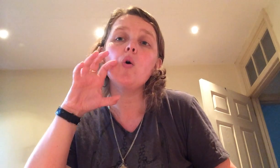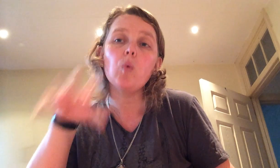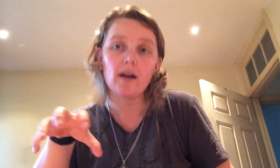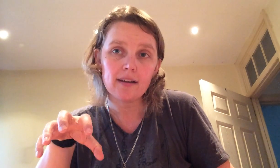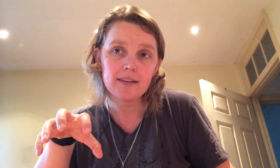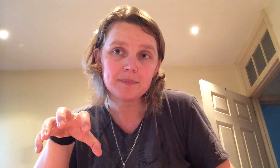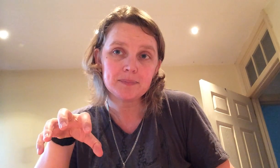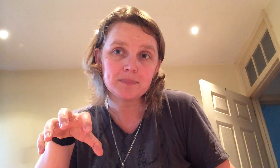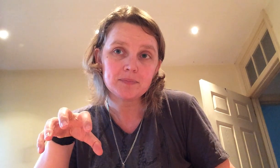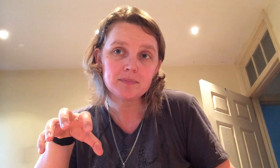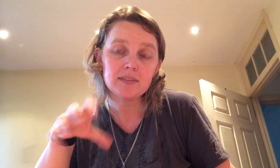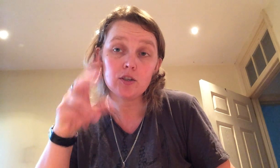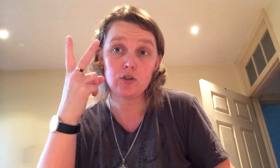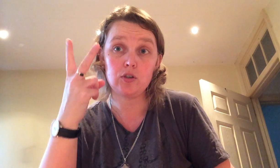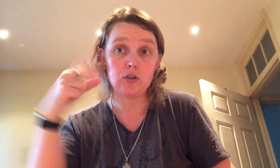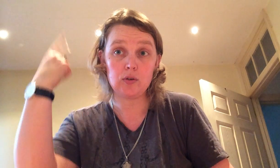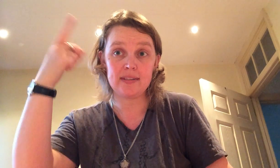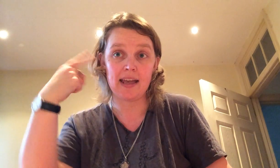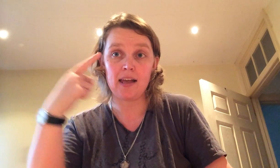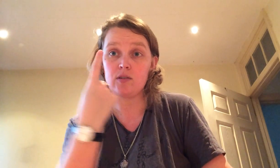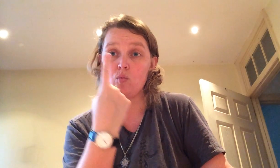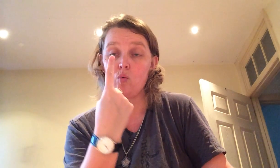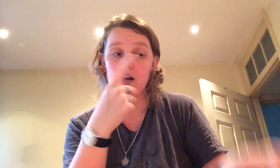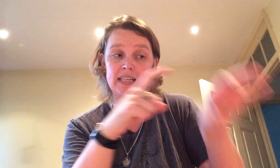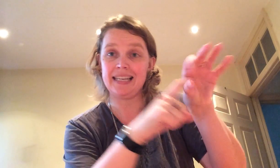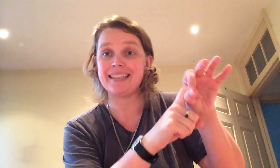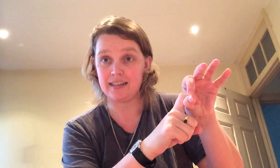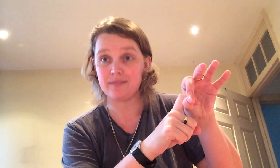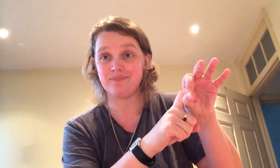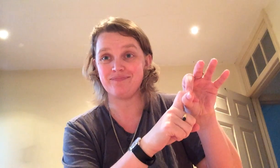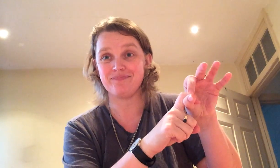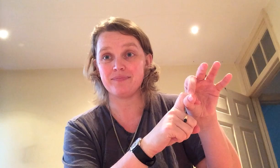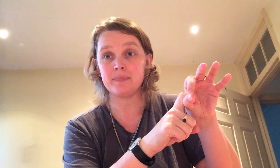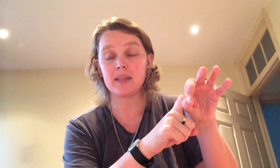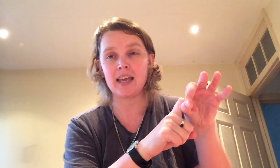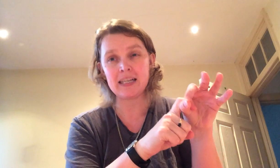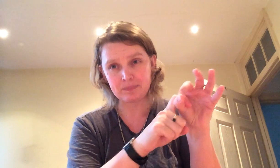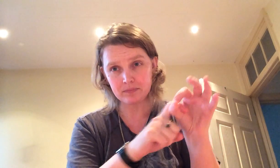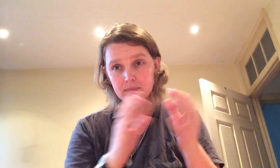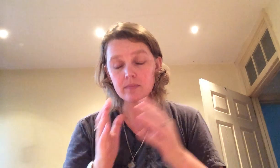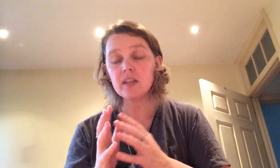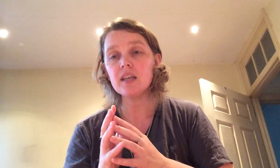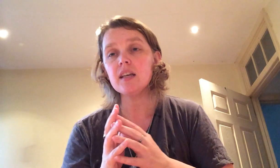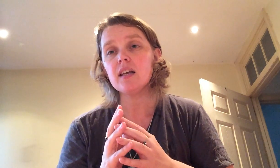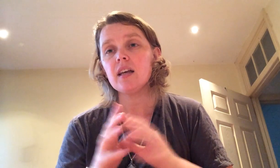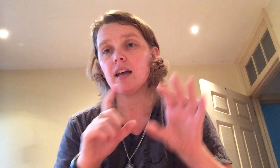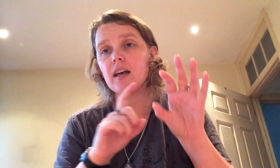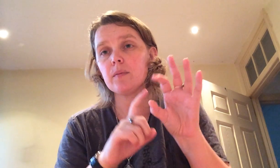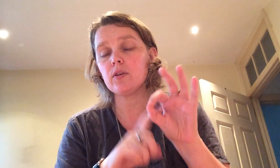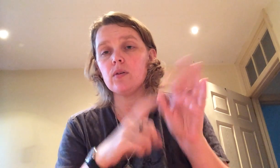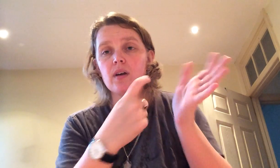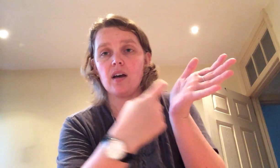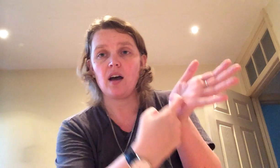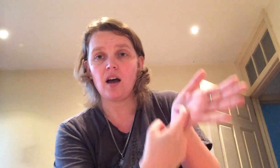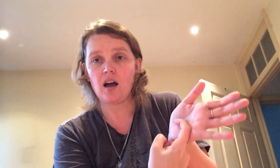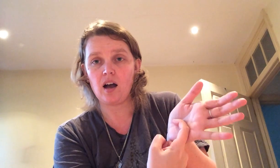Qu. 2 sounds, 1 letter. Okay. Q,